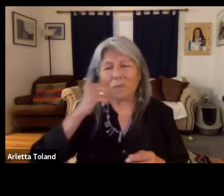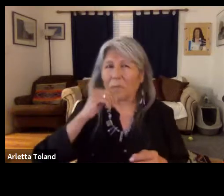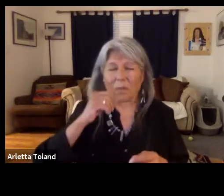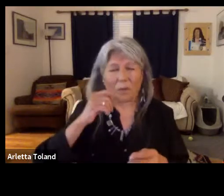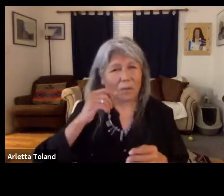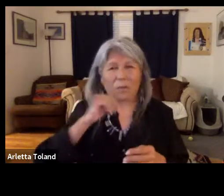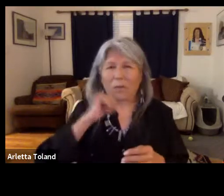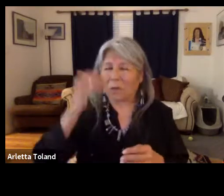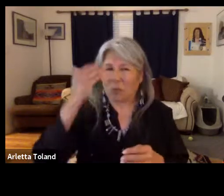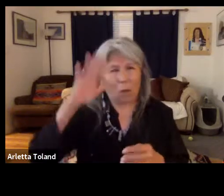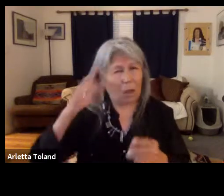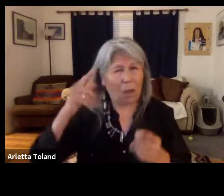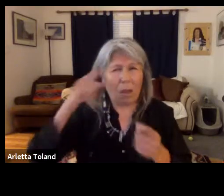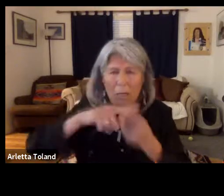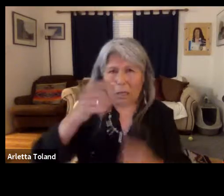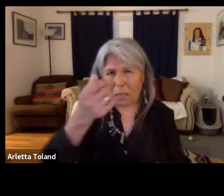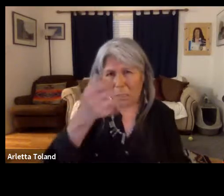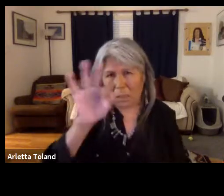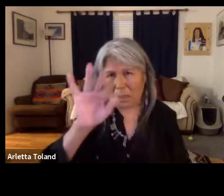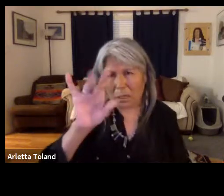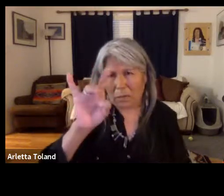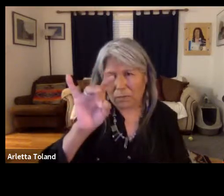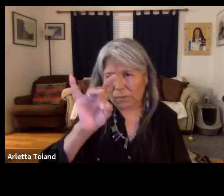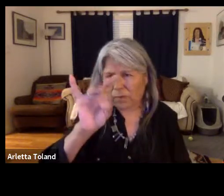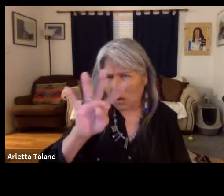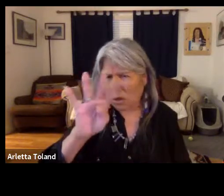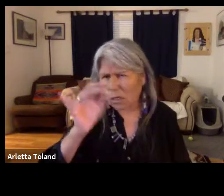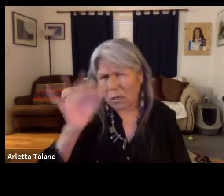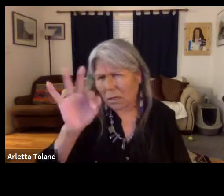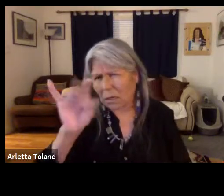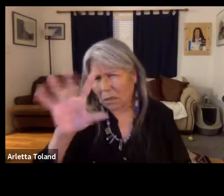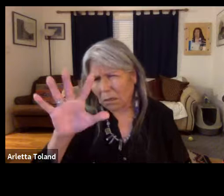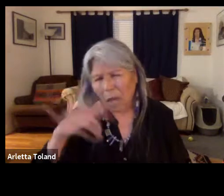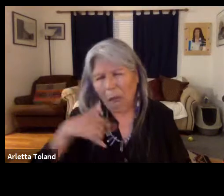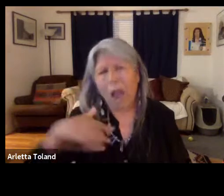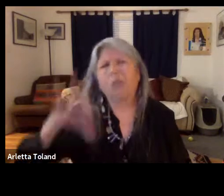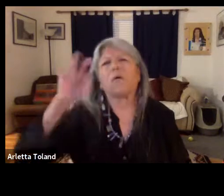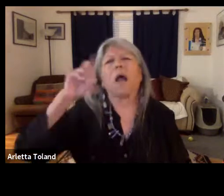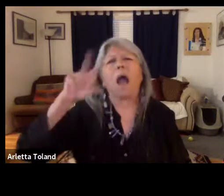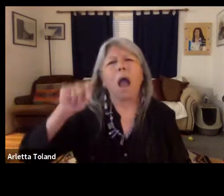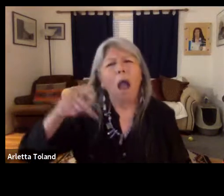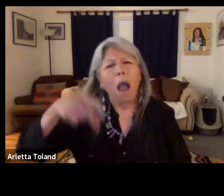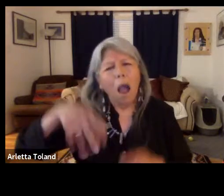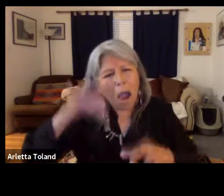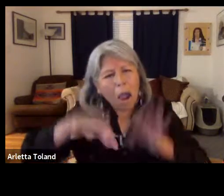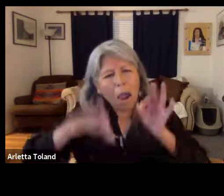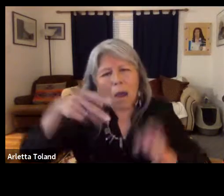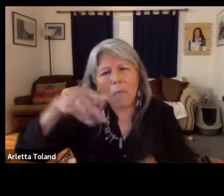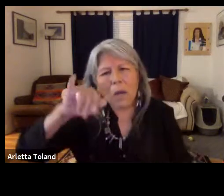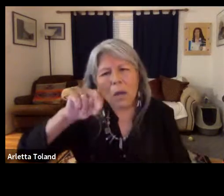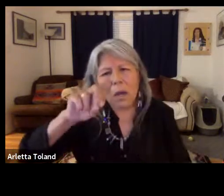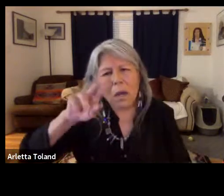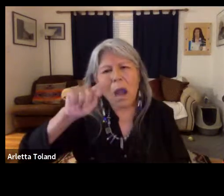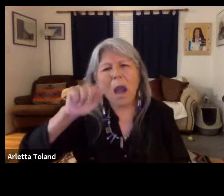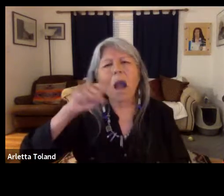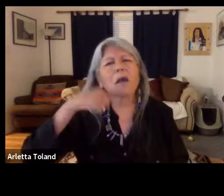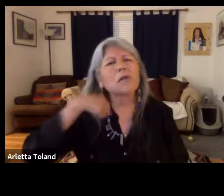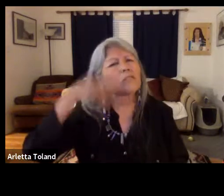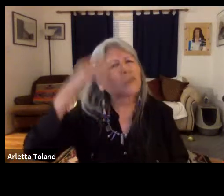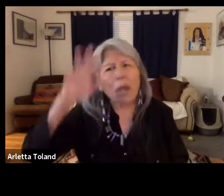Pine nuts you just find and you can eat. But I didn't know that way until 1984 or 1985. I